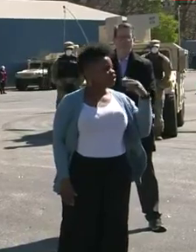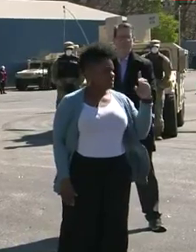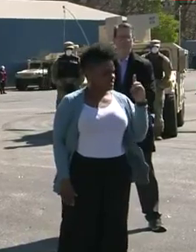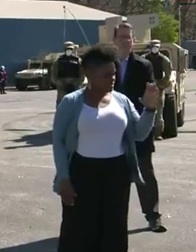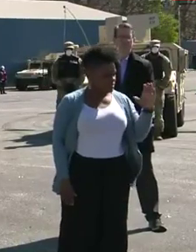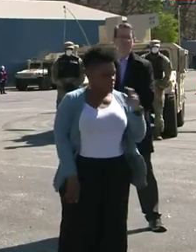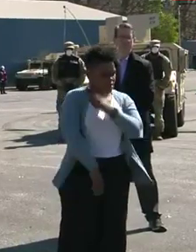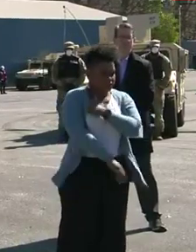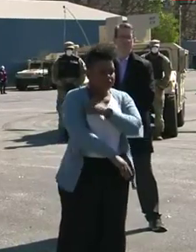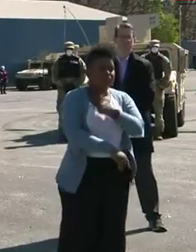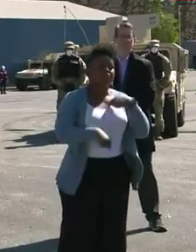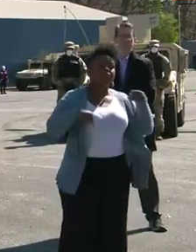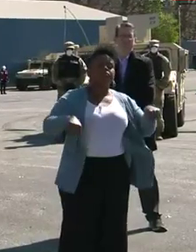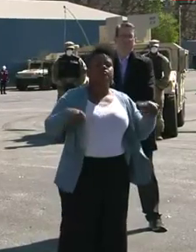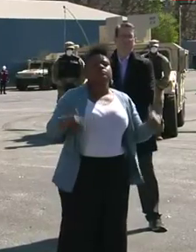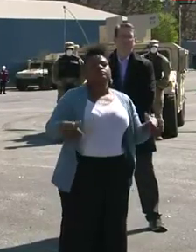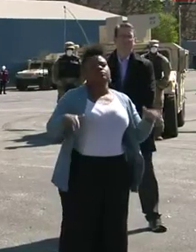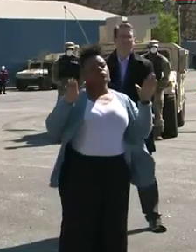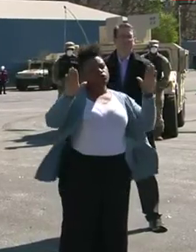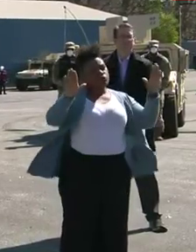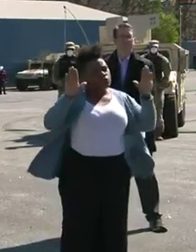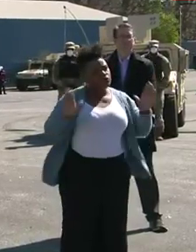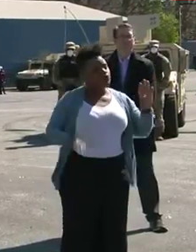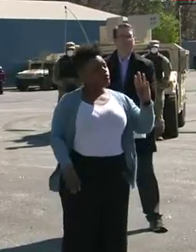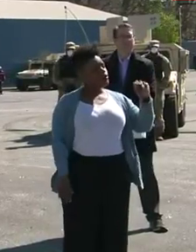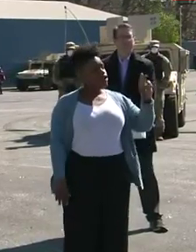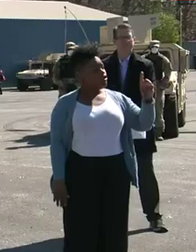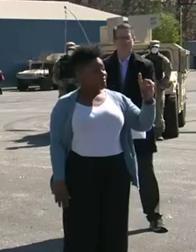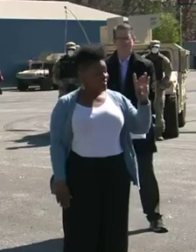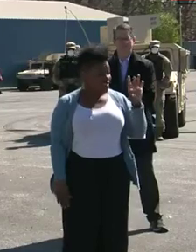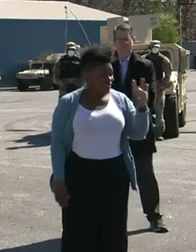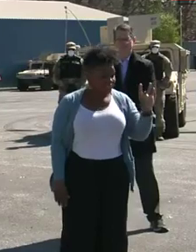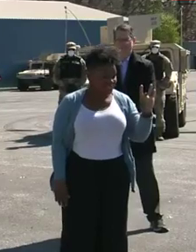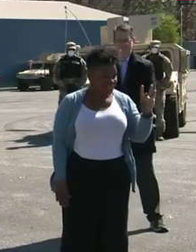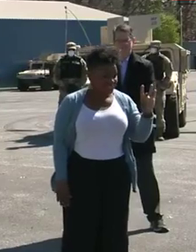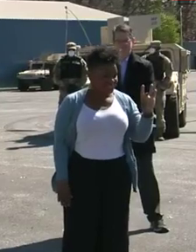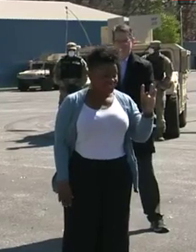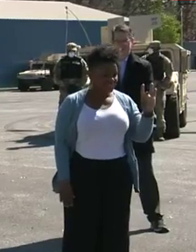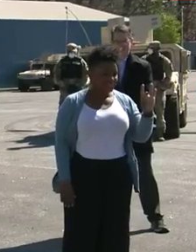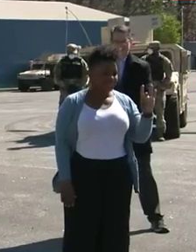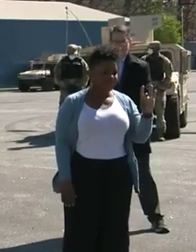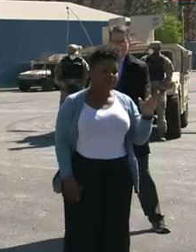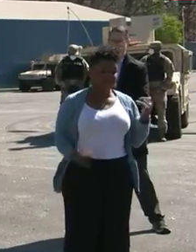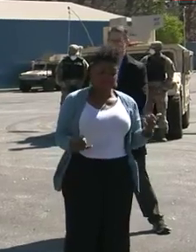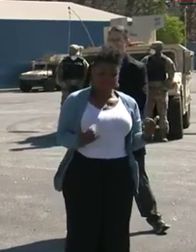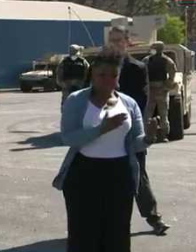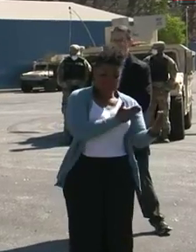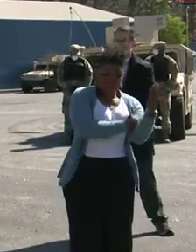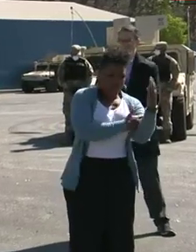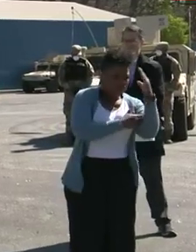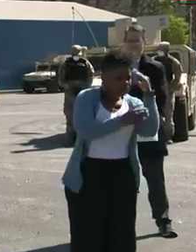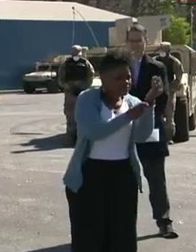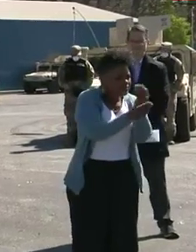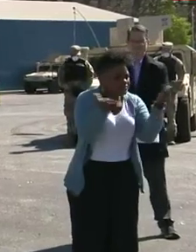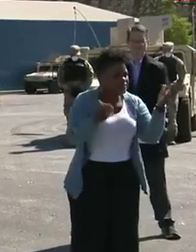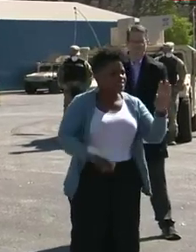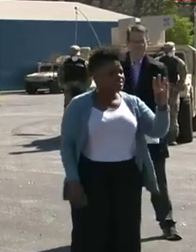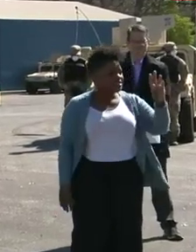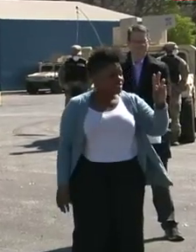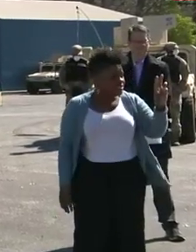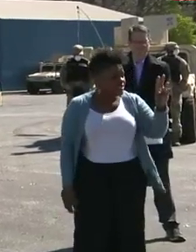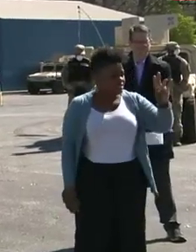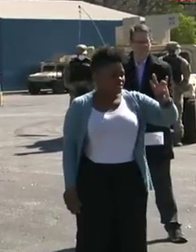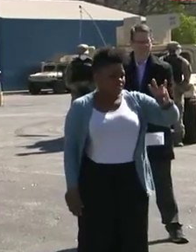in Washington, D.C. This morning, we reported 67 new confirmed